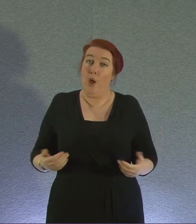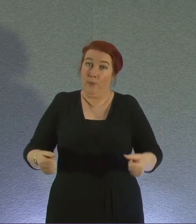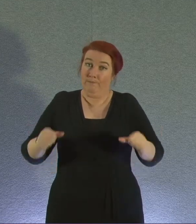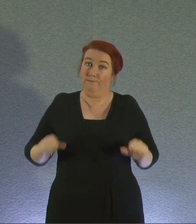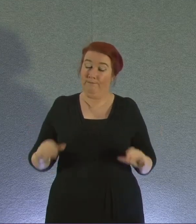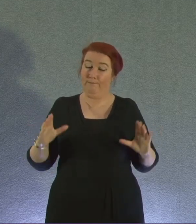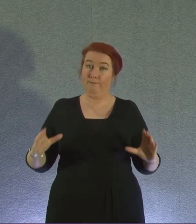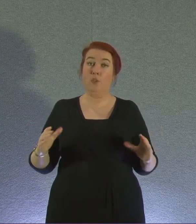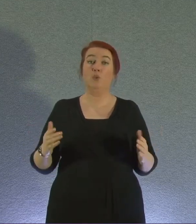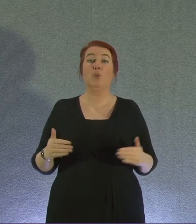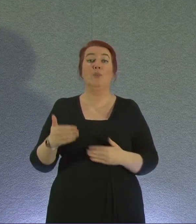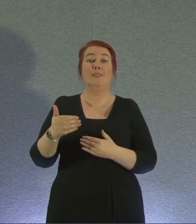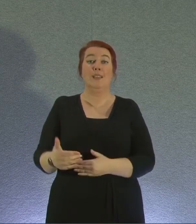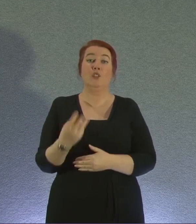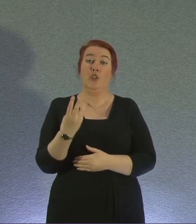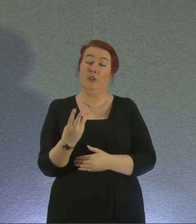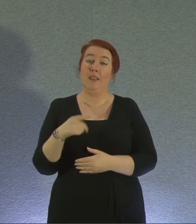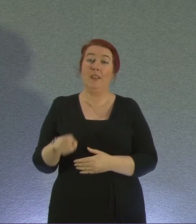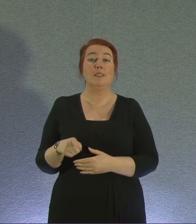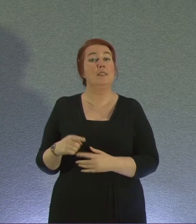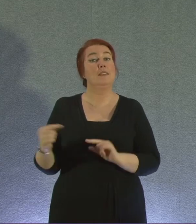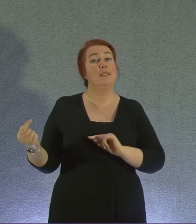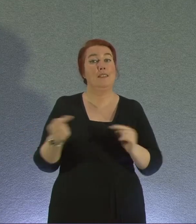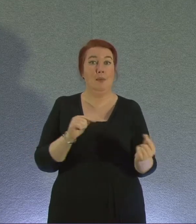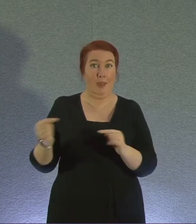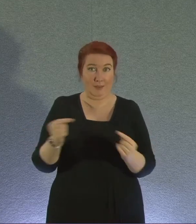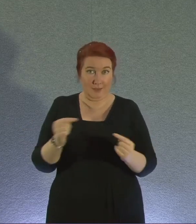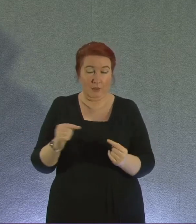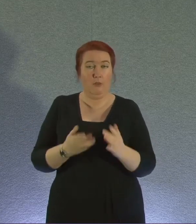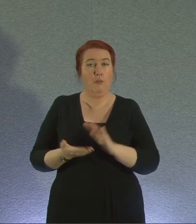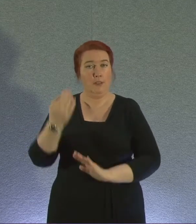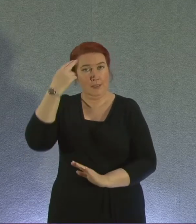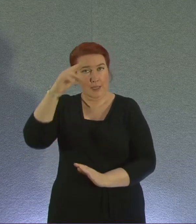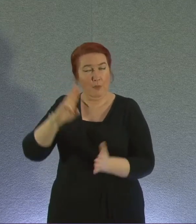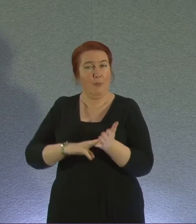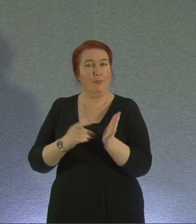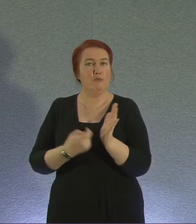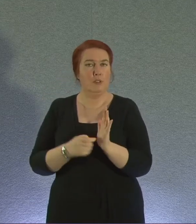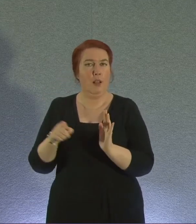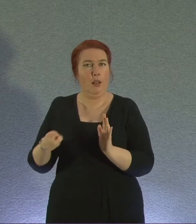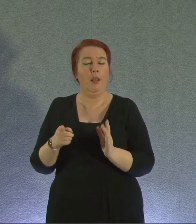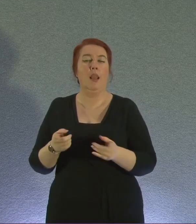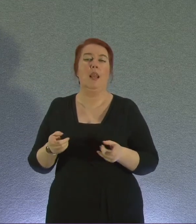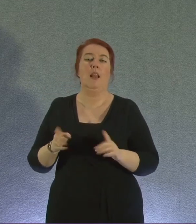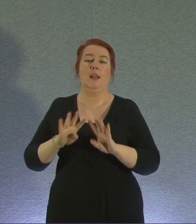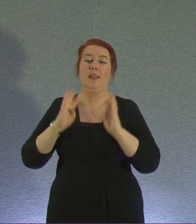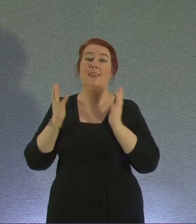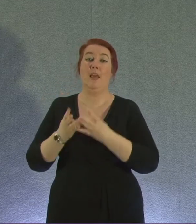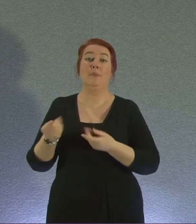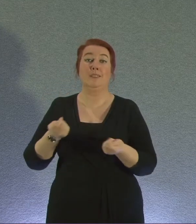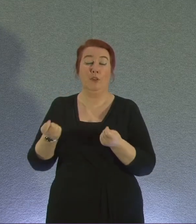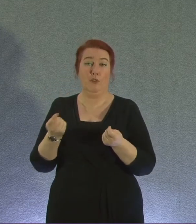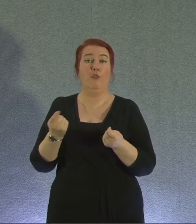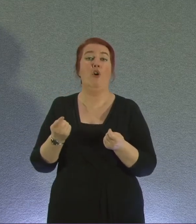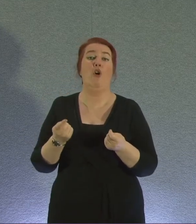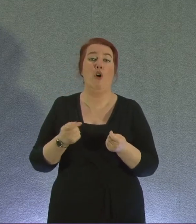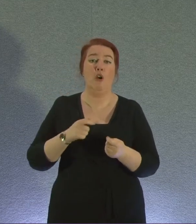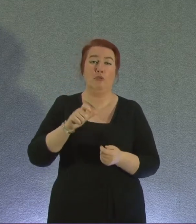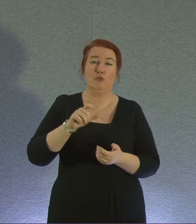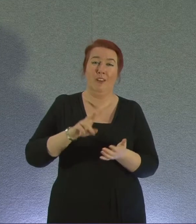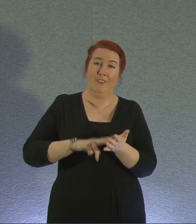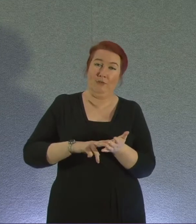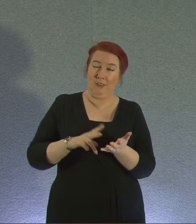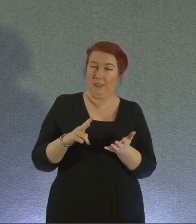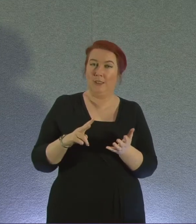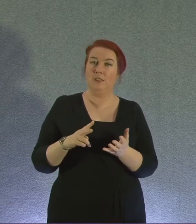is a debate on motion 21371 in the name of Michael Russell, the Cabinet Secretary, on the Coronavirus Scotland Bill. And before I